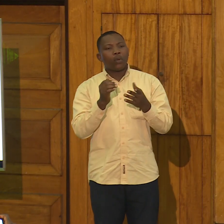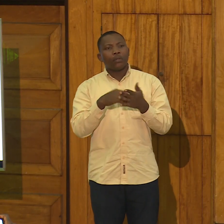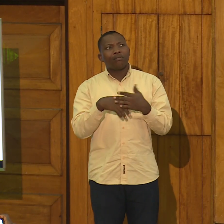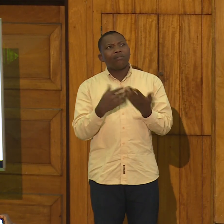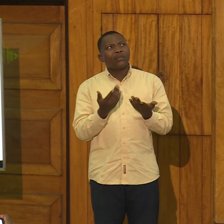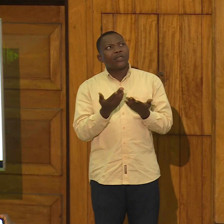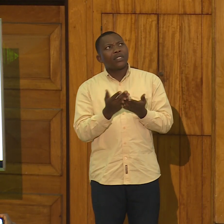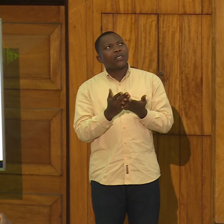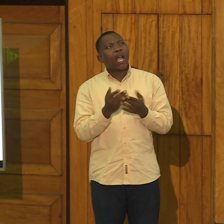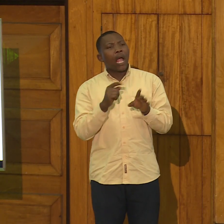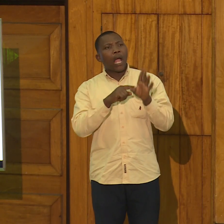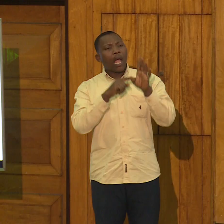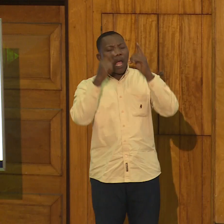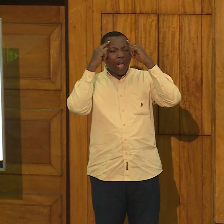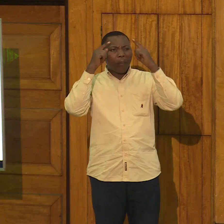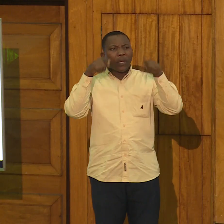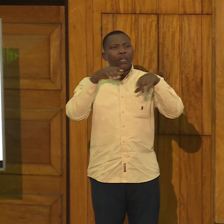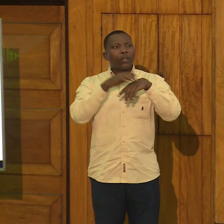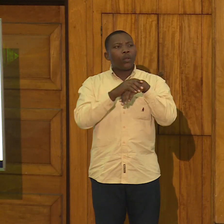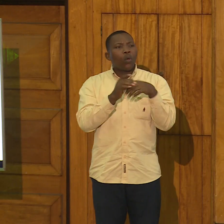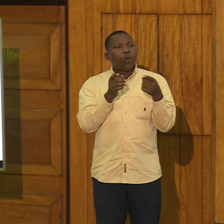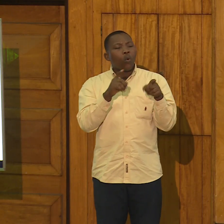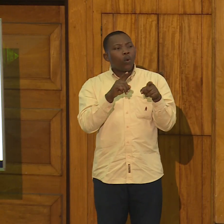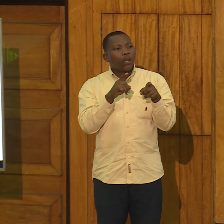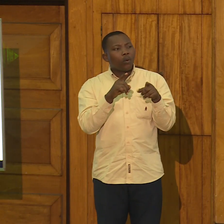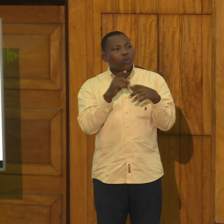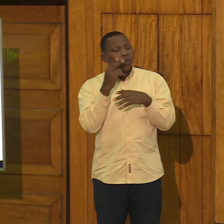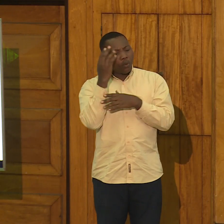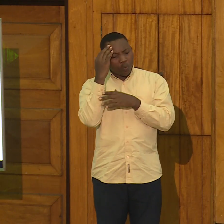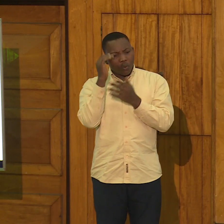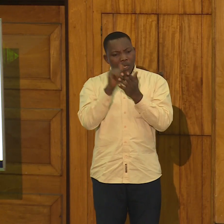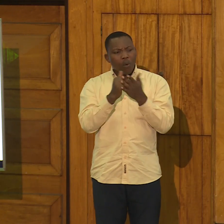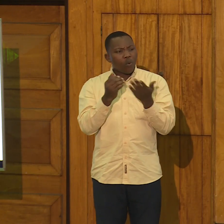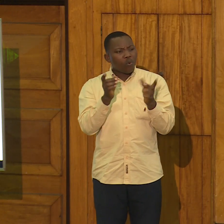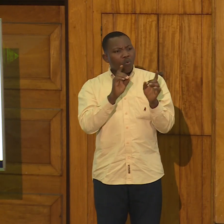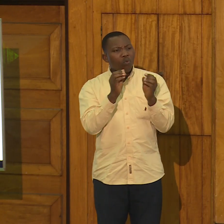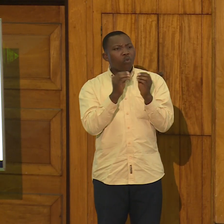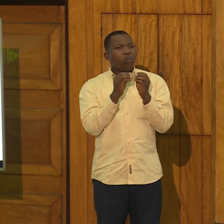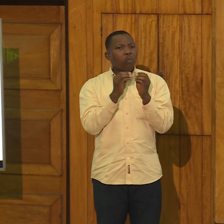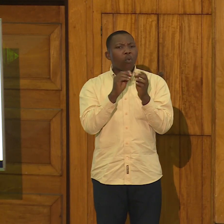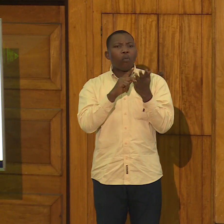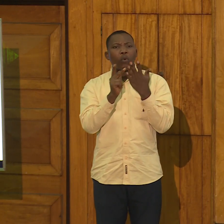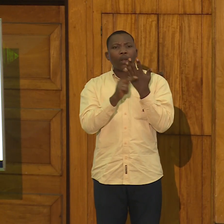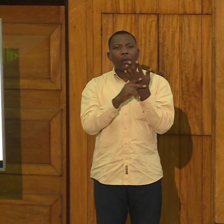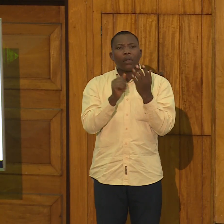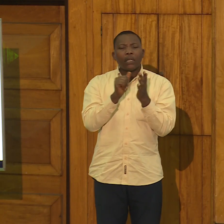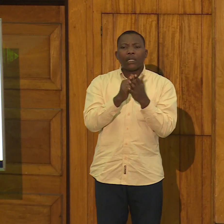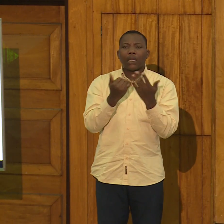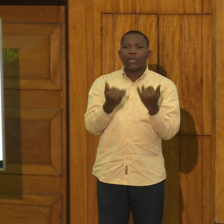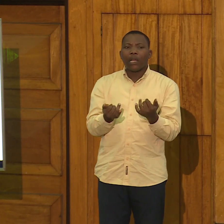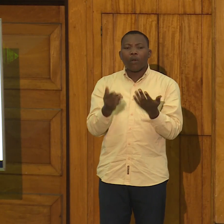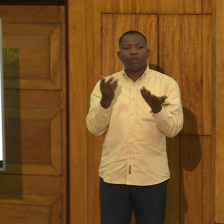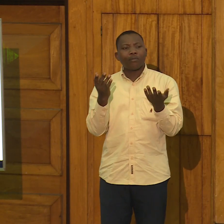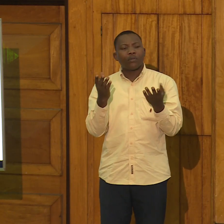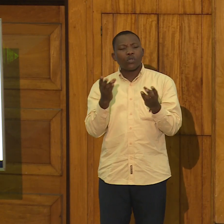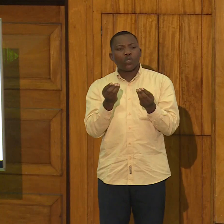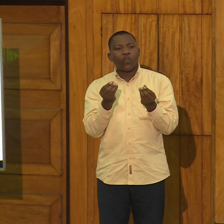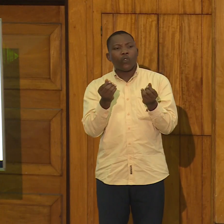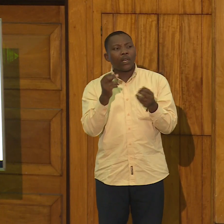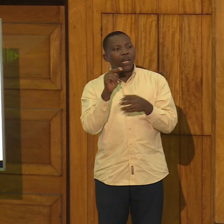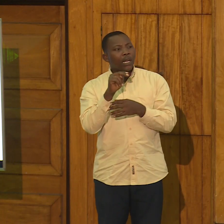came when we realized that we do have a lot of programs that are currently addressing the needs that have to do